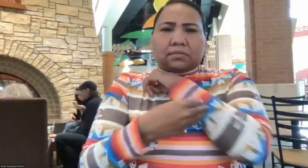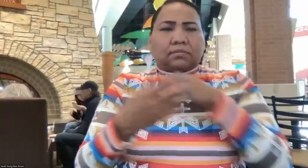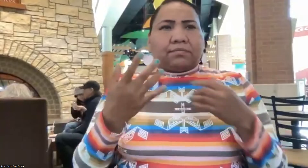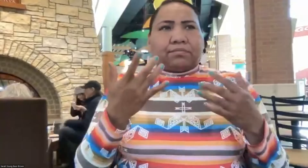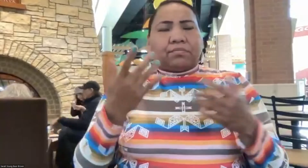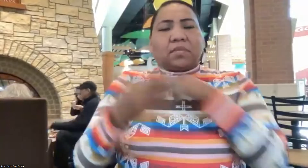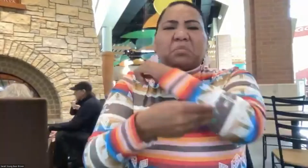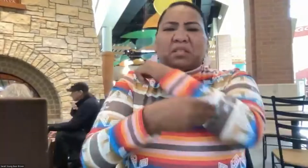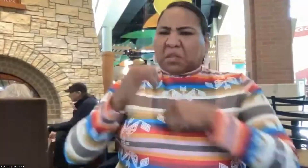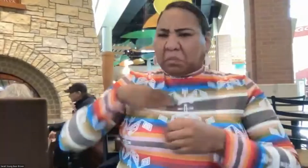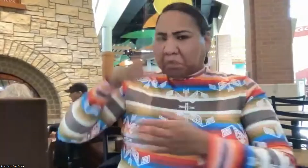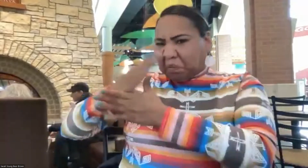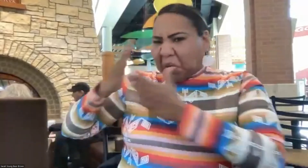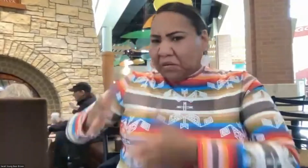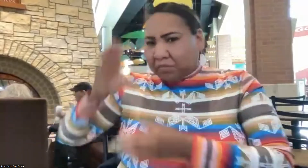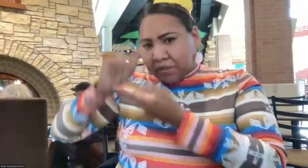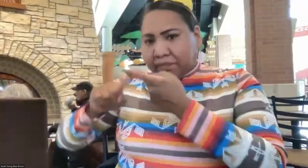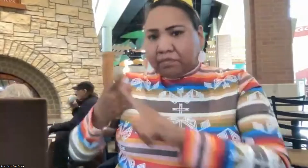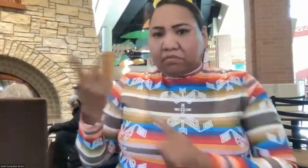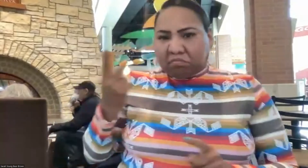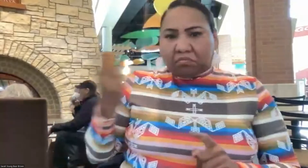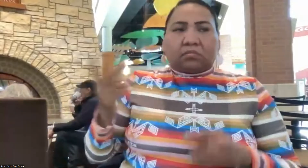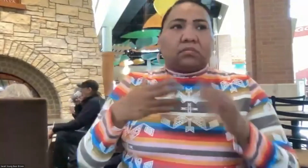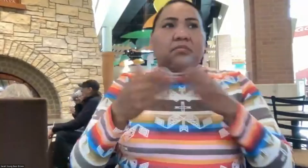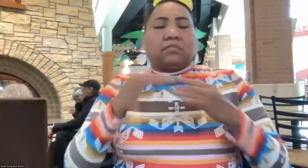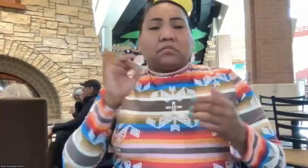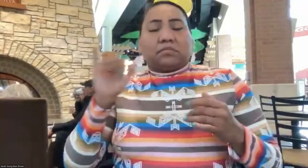After about a year, she was about a year old.